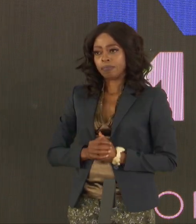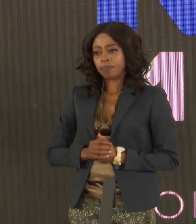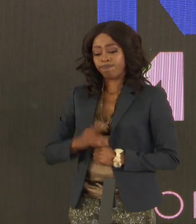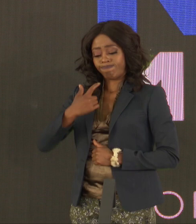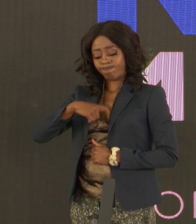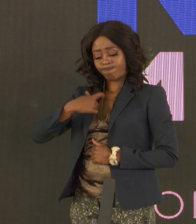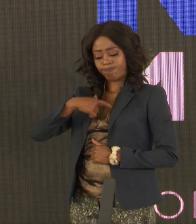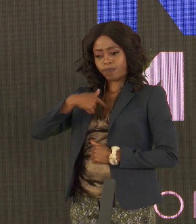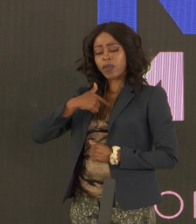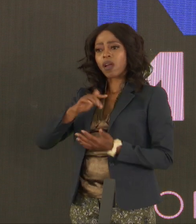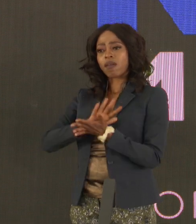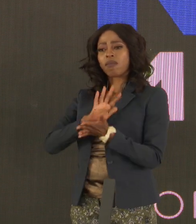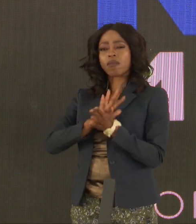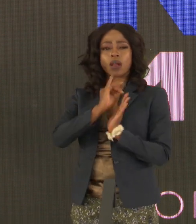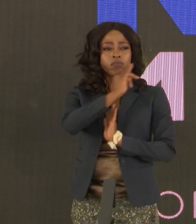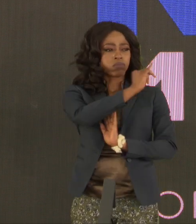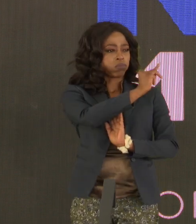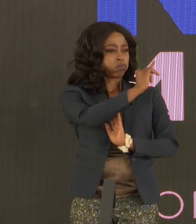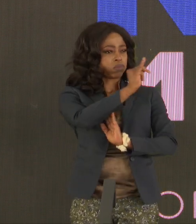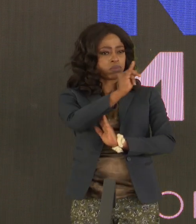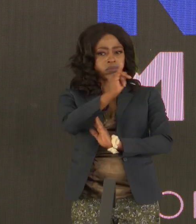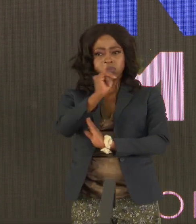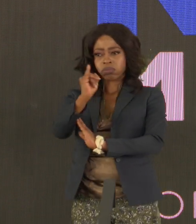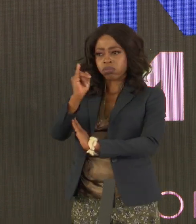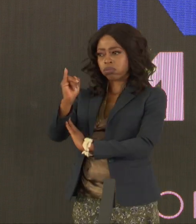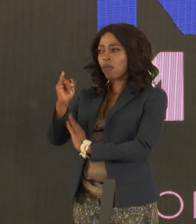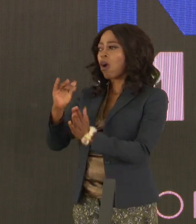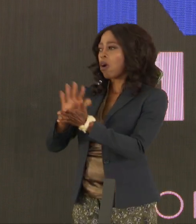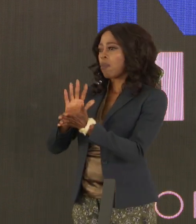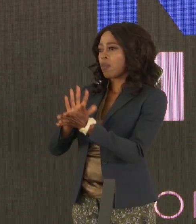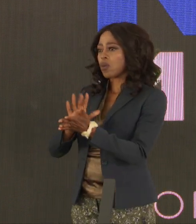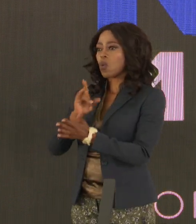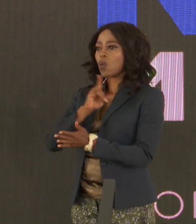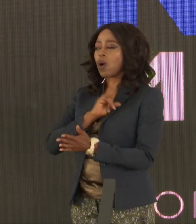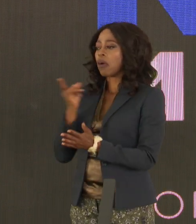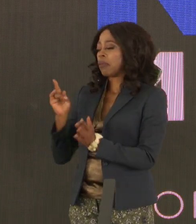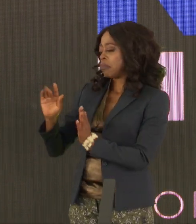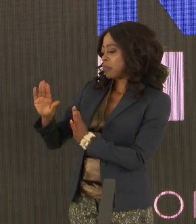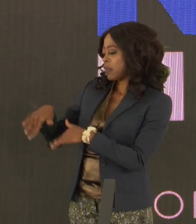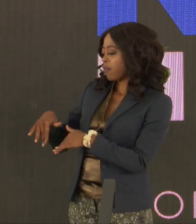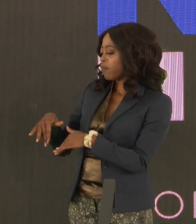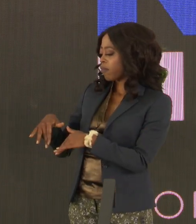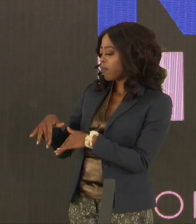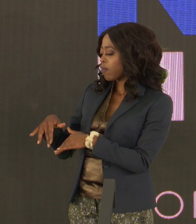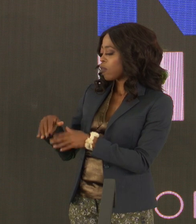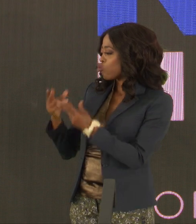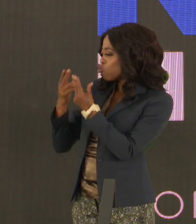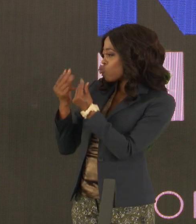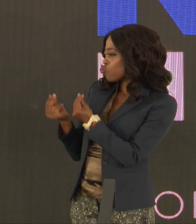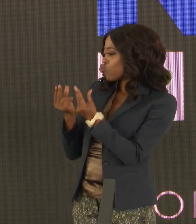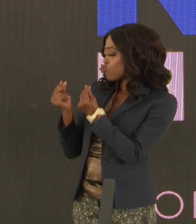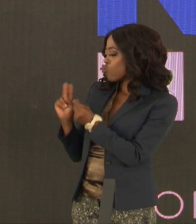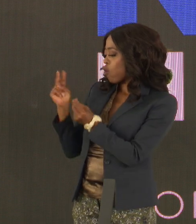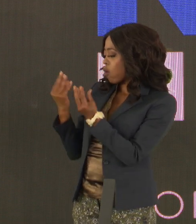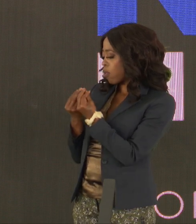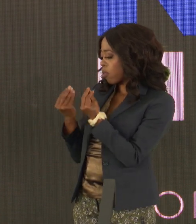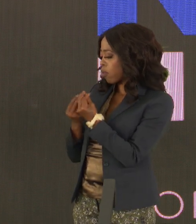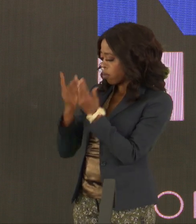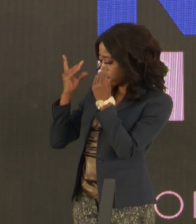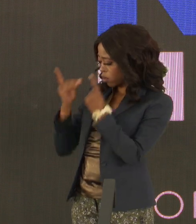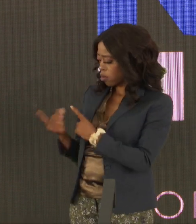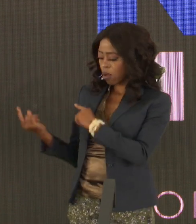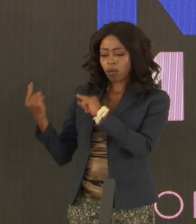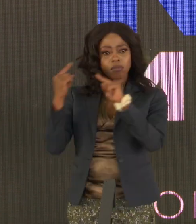Personally, I appreciate each one of you who has given up your own time for the South Africa that